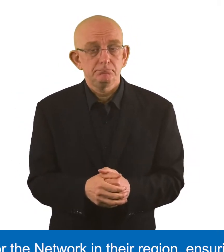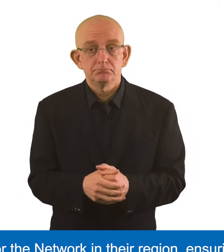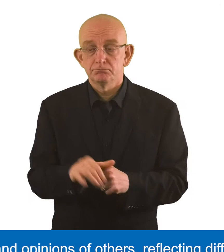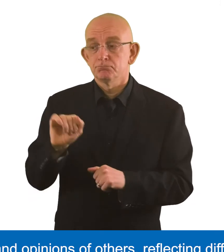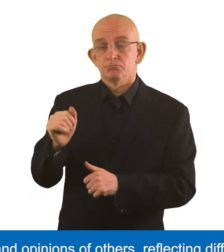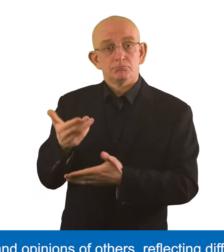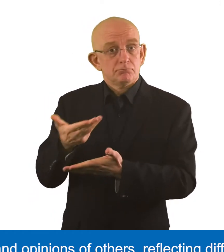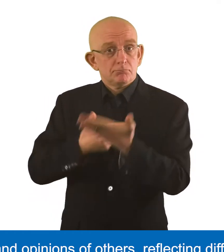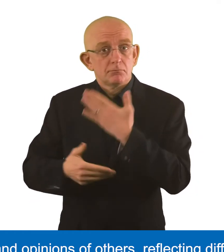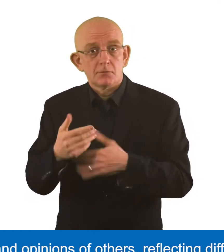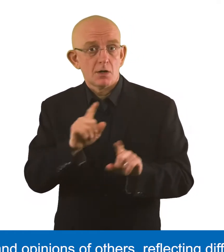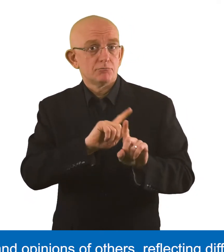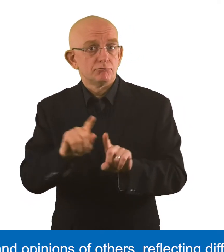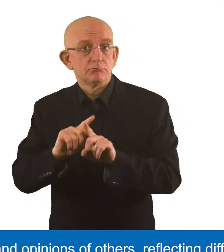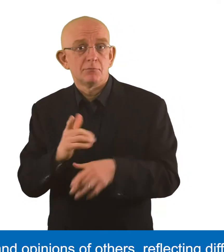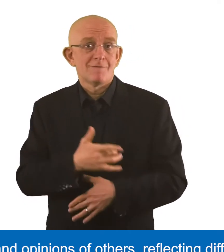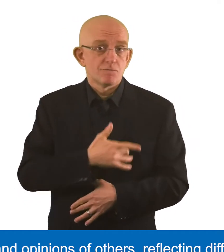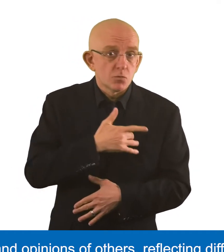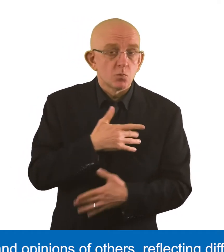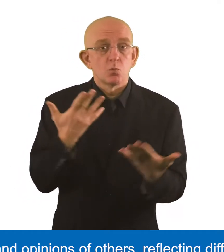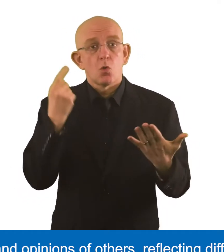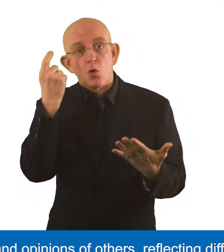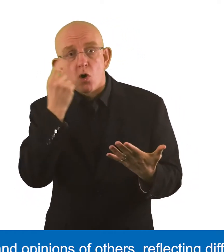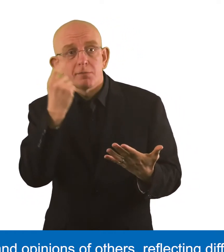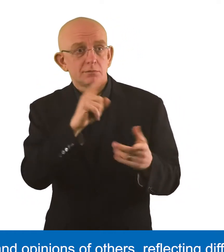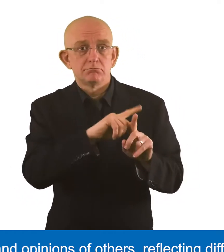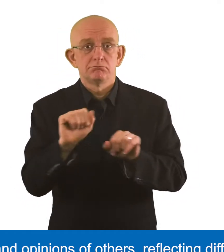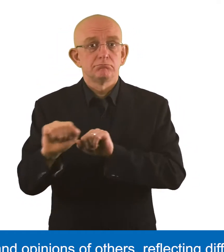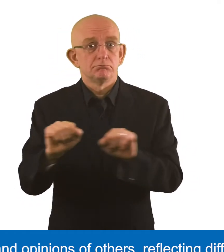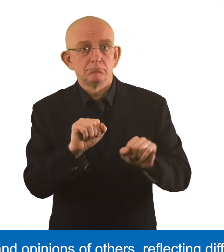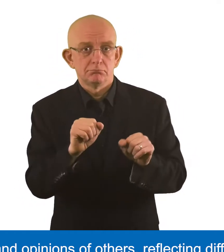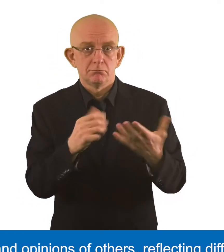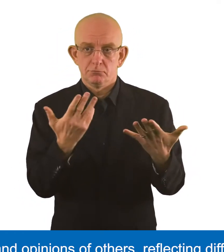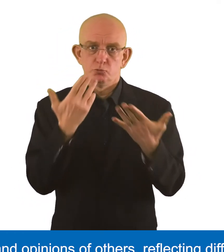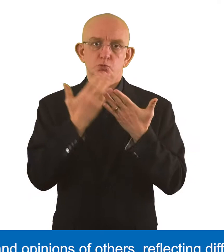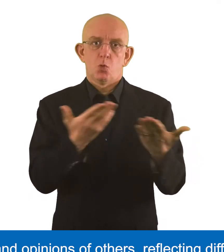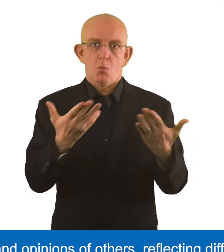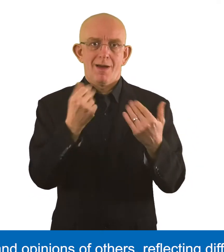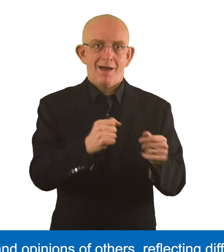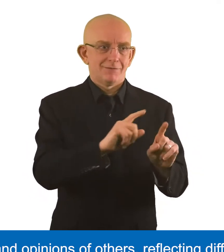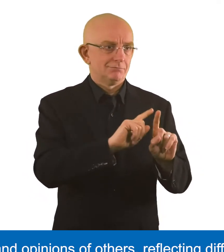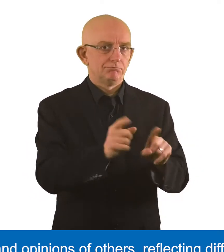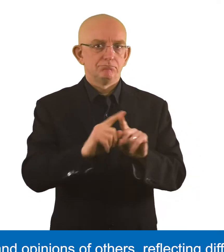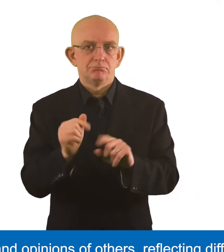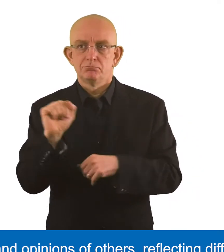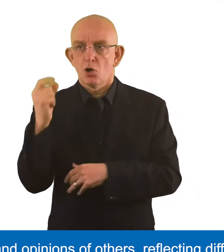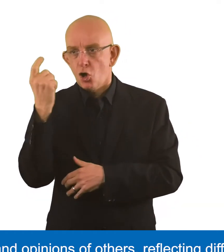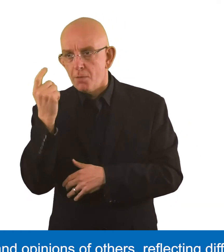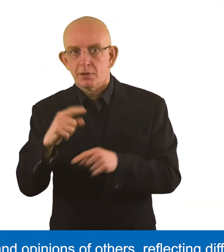Report views and opinions of others, reflecting differences of opinion and points